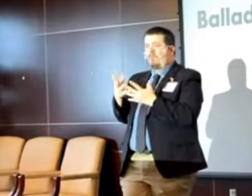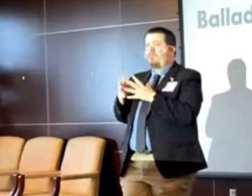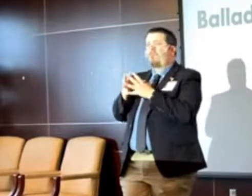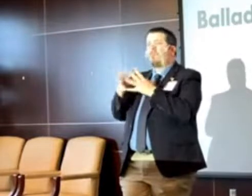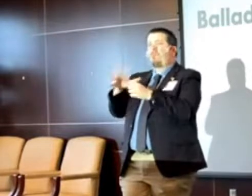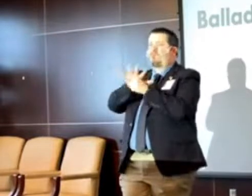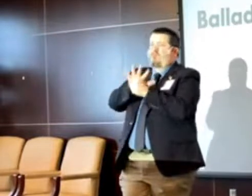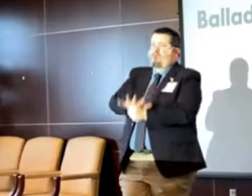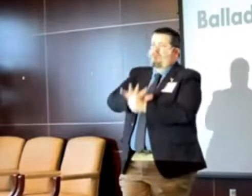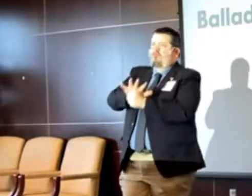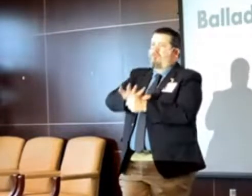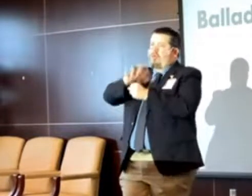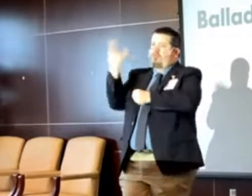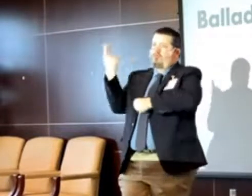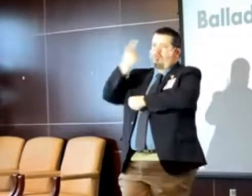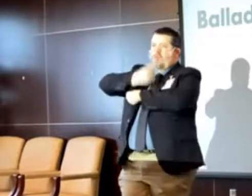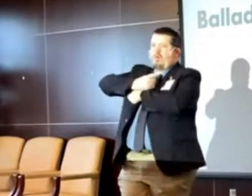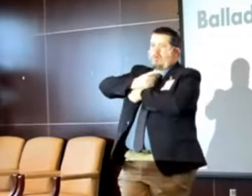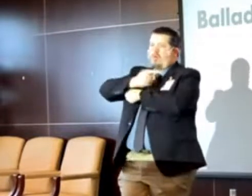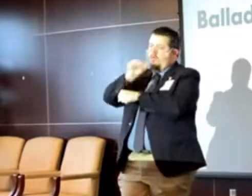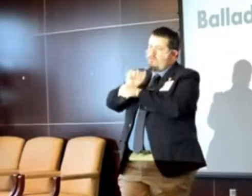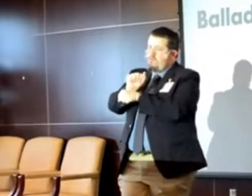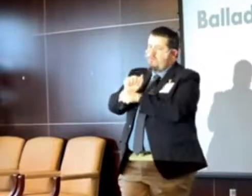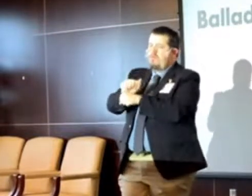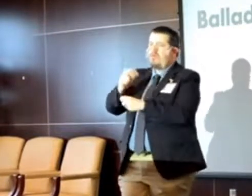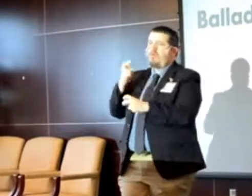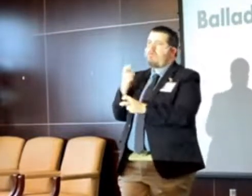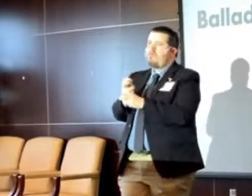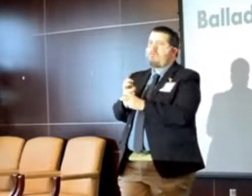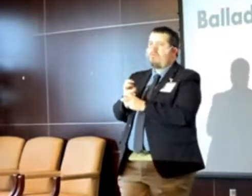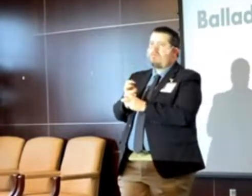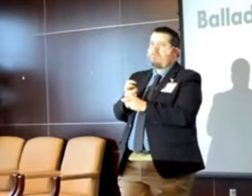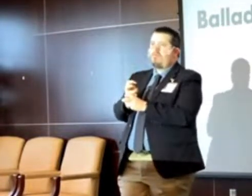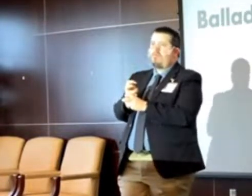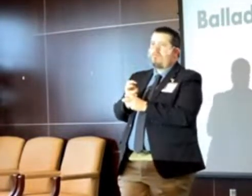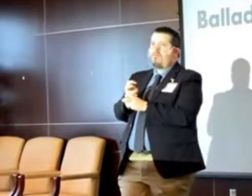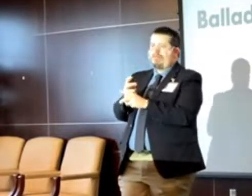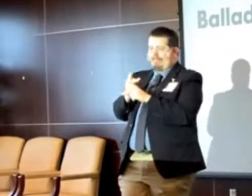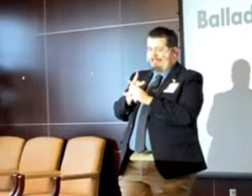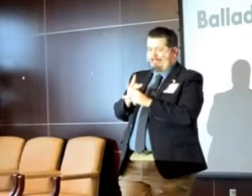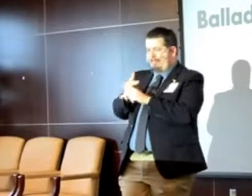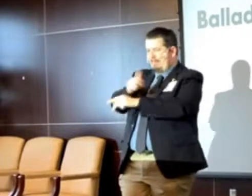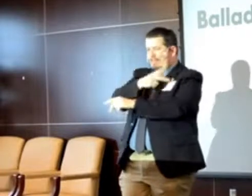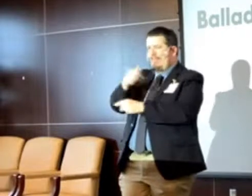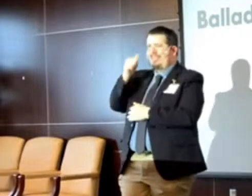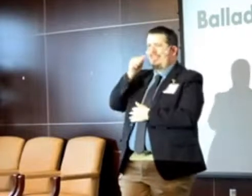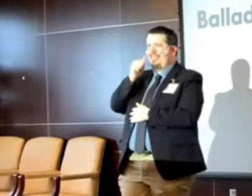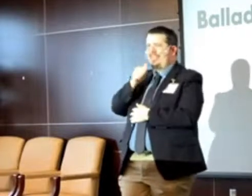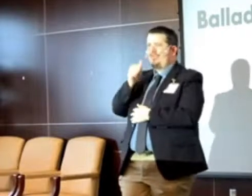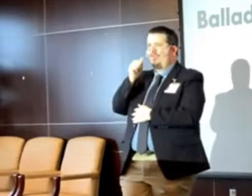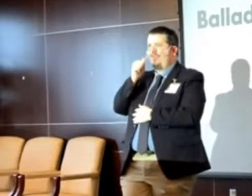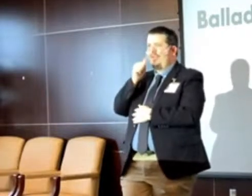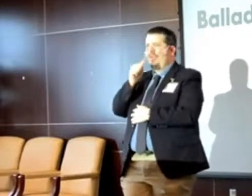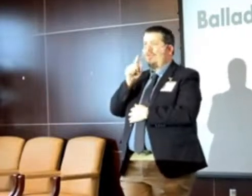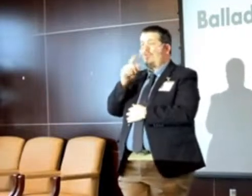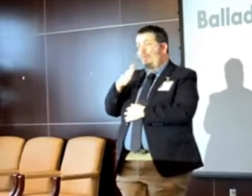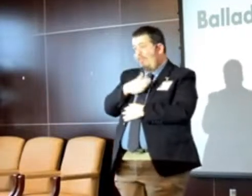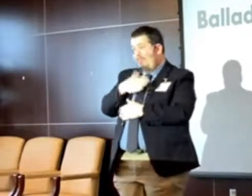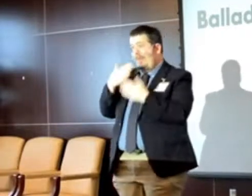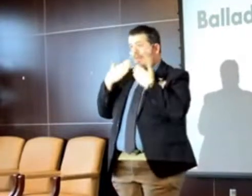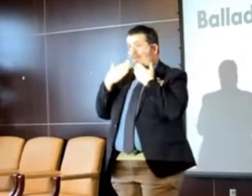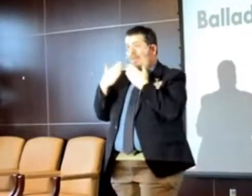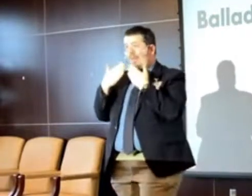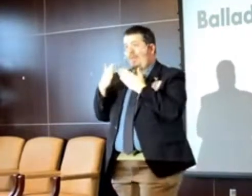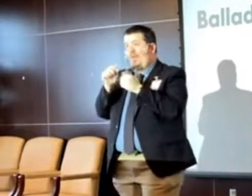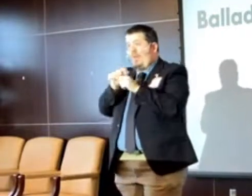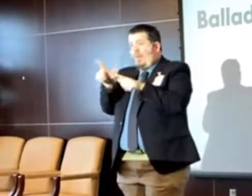tremendous stress today. They're working very, very hard to take care of our patients on a daily basis. And again, my thanks to